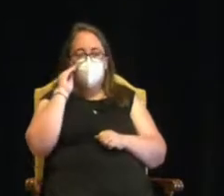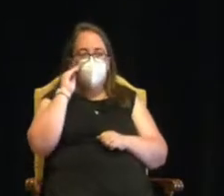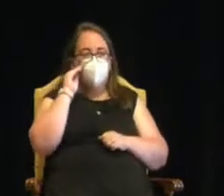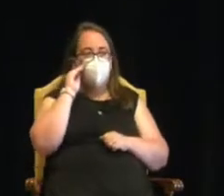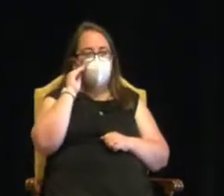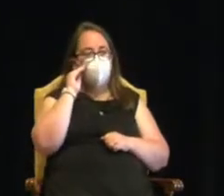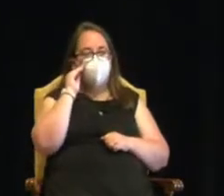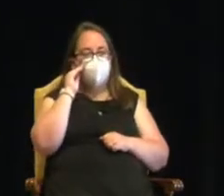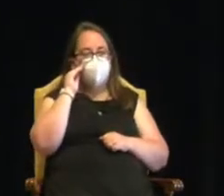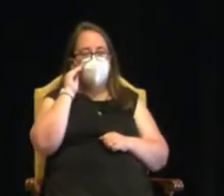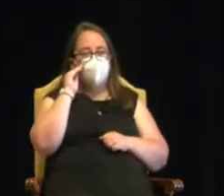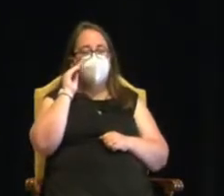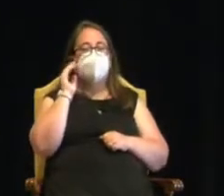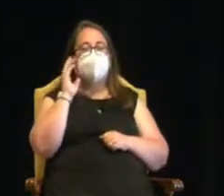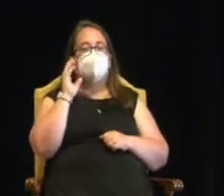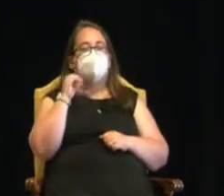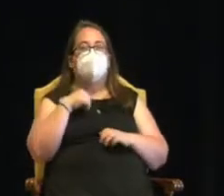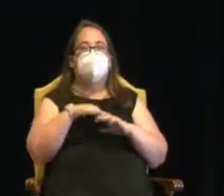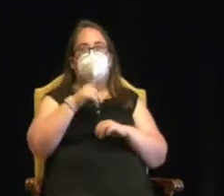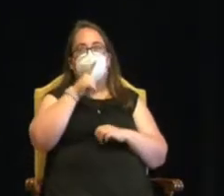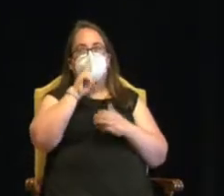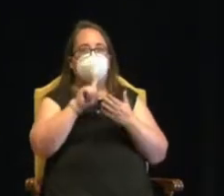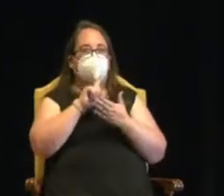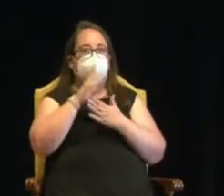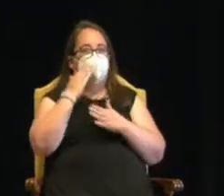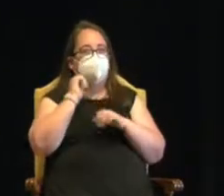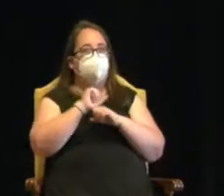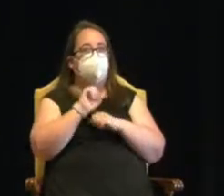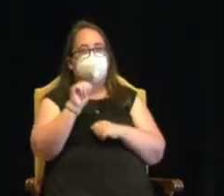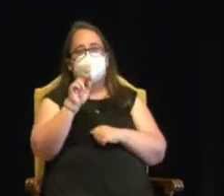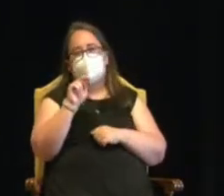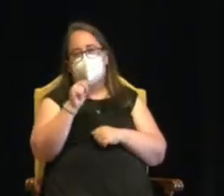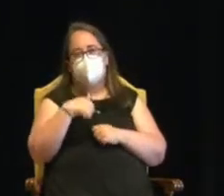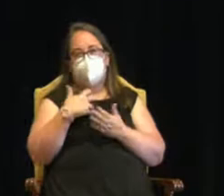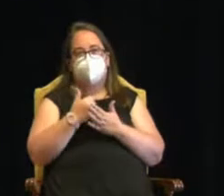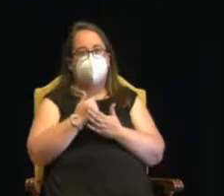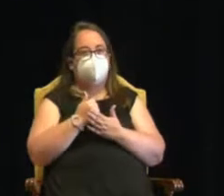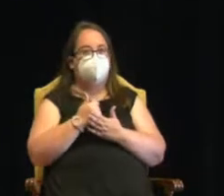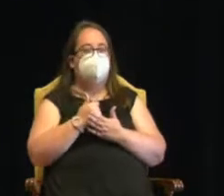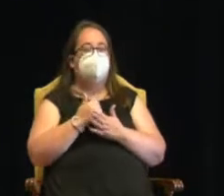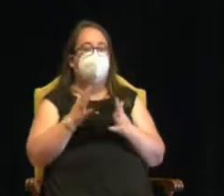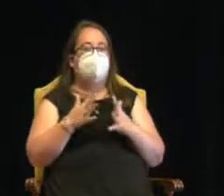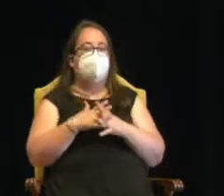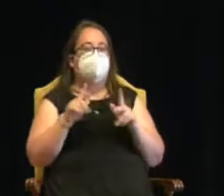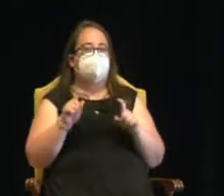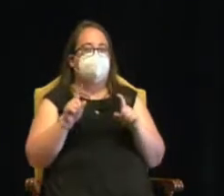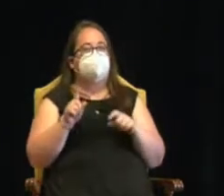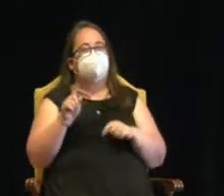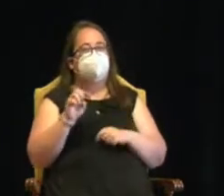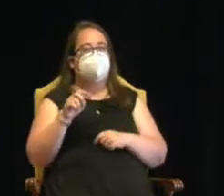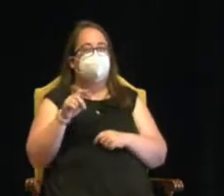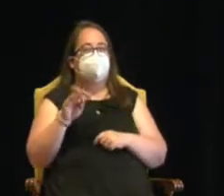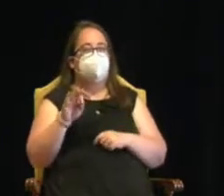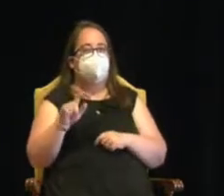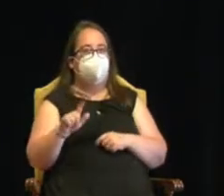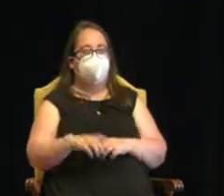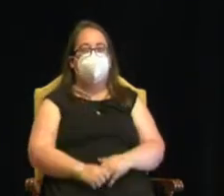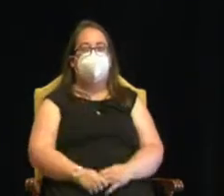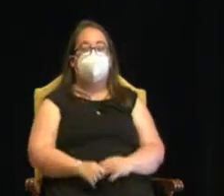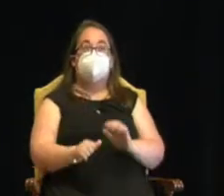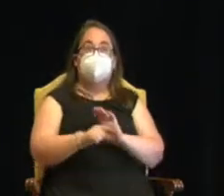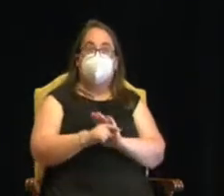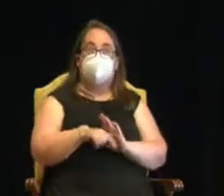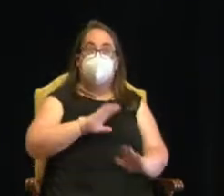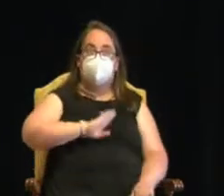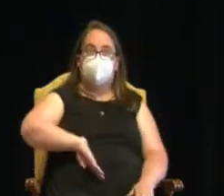was like, I'm on my lunch hour, cause I worked at the Sun, I'll just go take my pregnancy test at the Pratt. It was